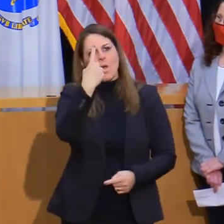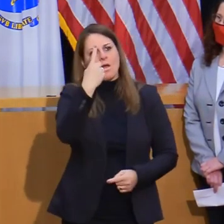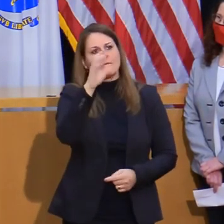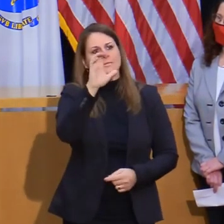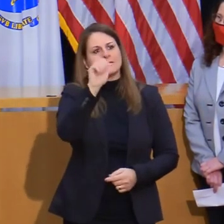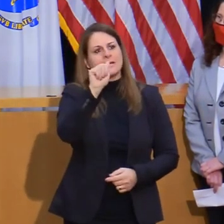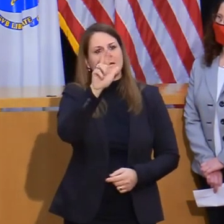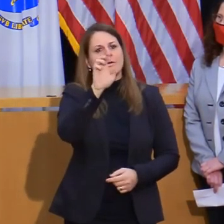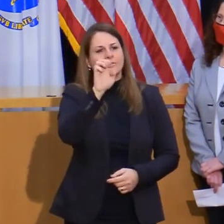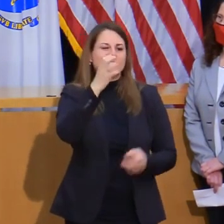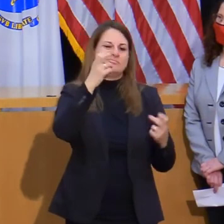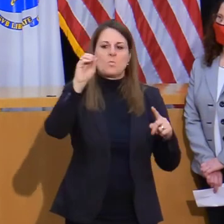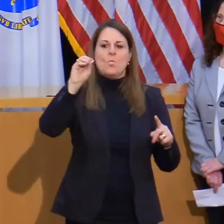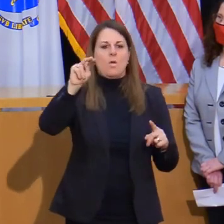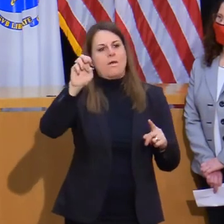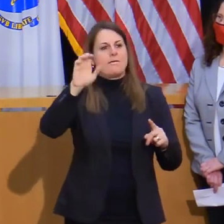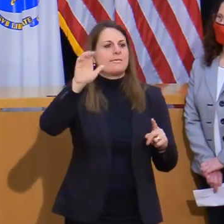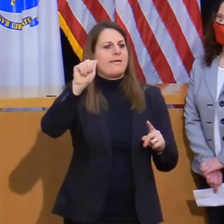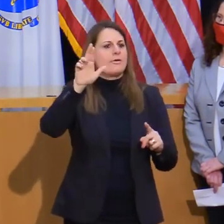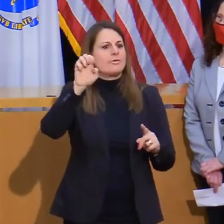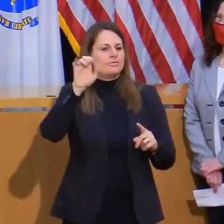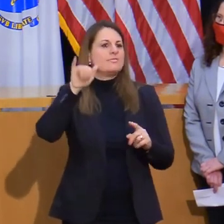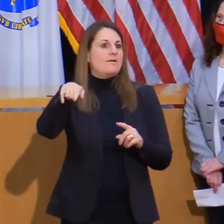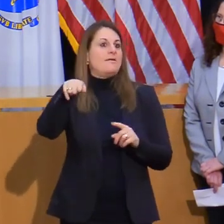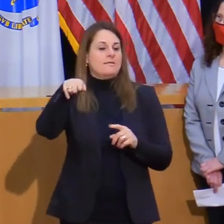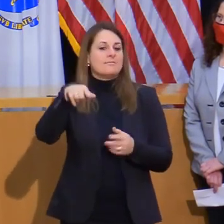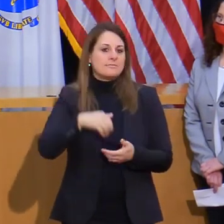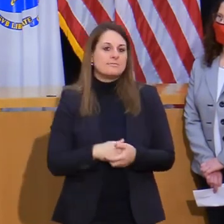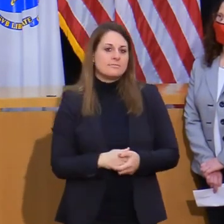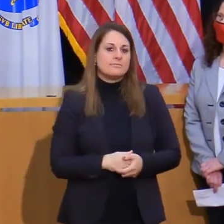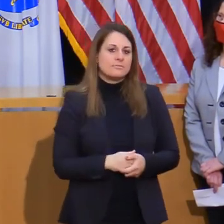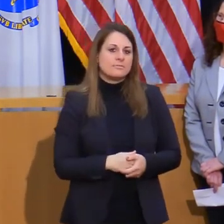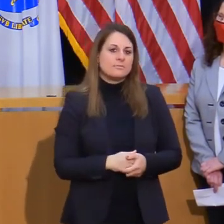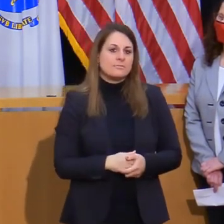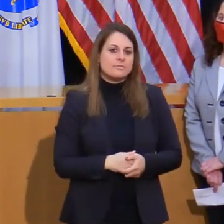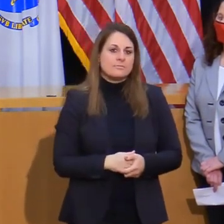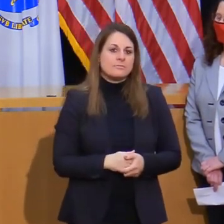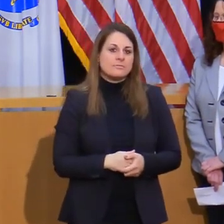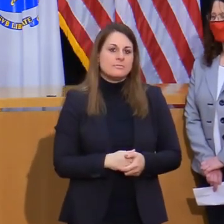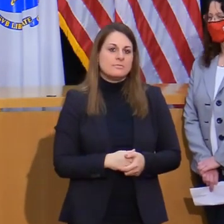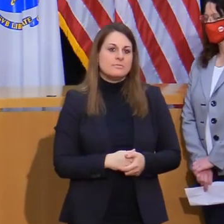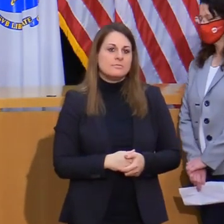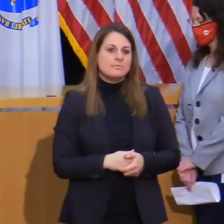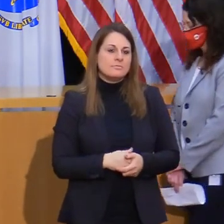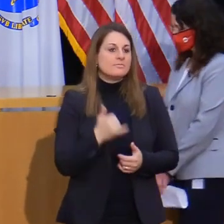in a statewide homebound vaccination program. And with that, I will turn it over to Kelly.